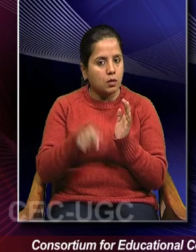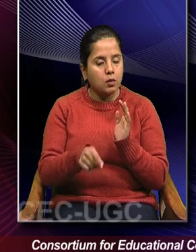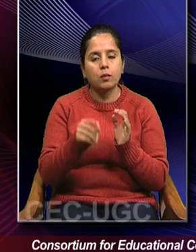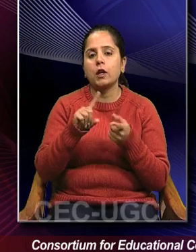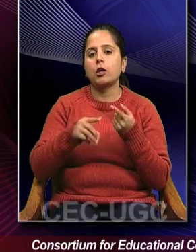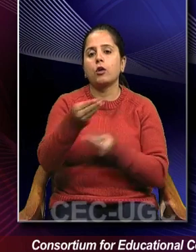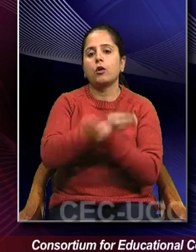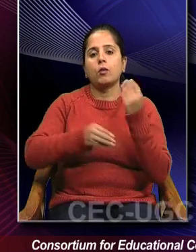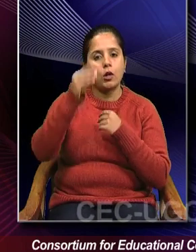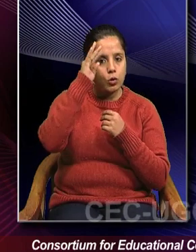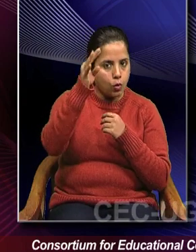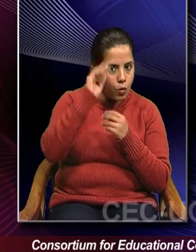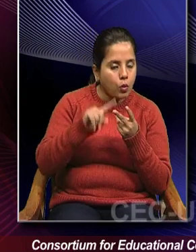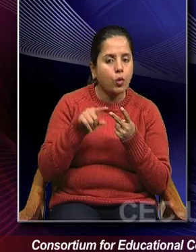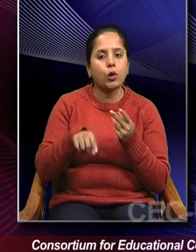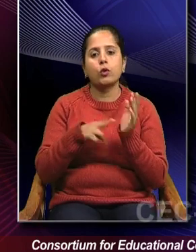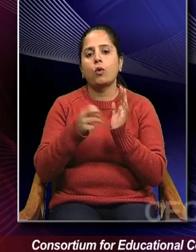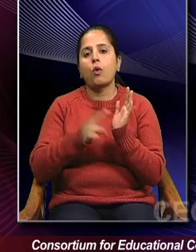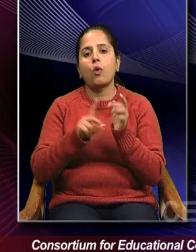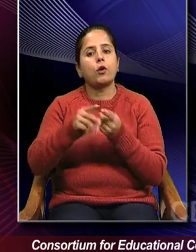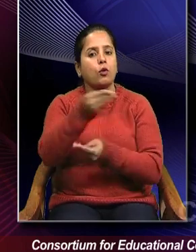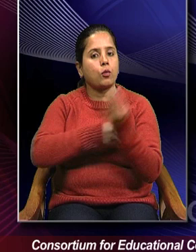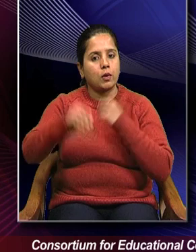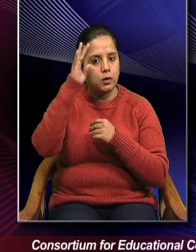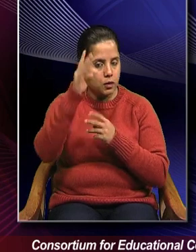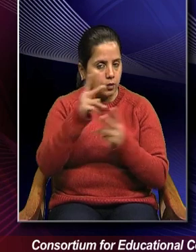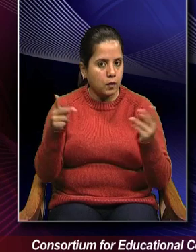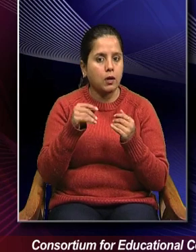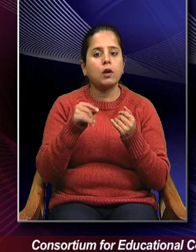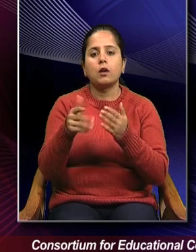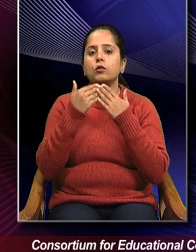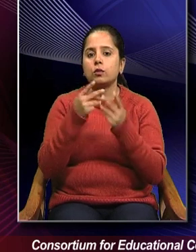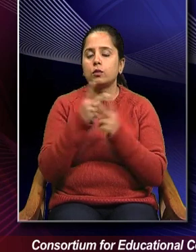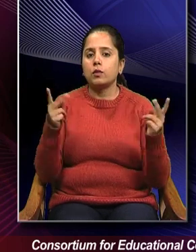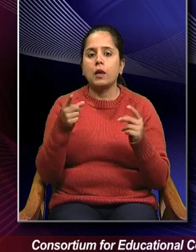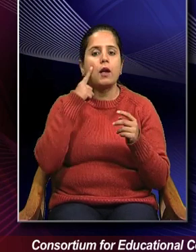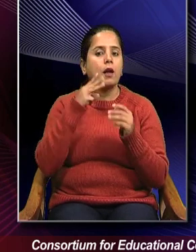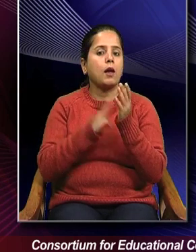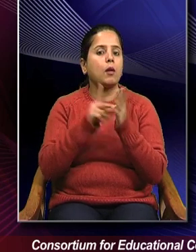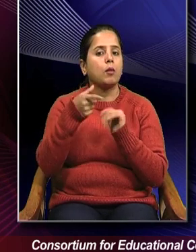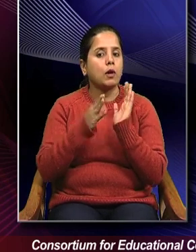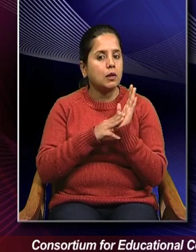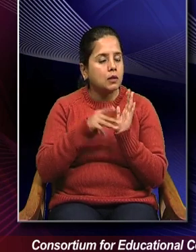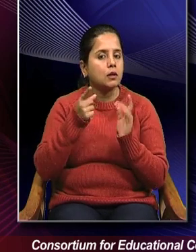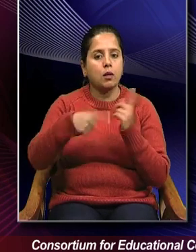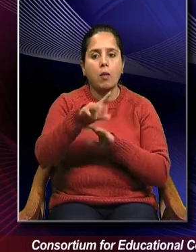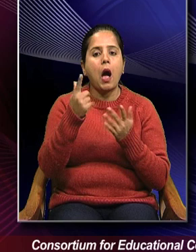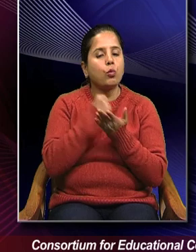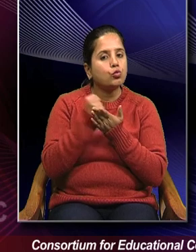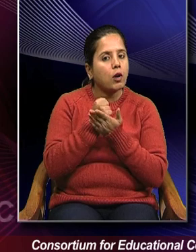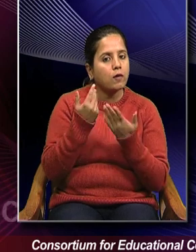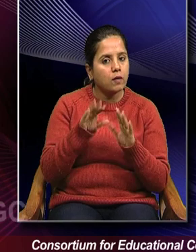the non-economic theories, and various scholars, those who have talked about imperialism and how they have tried to